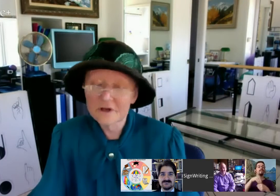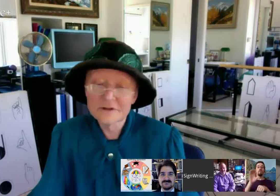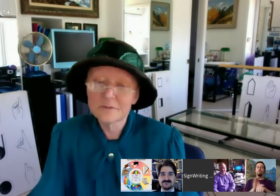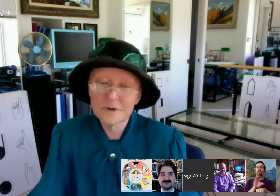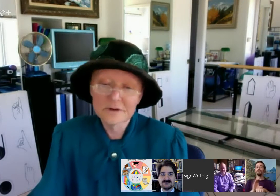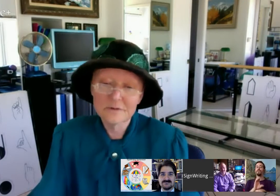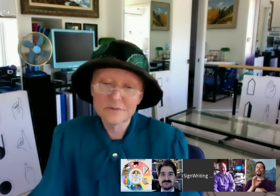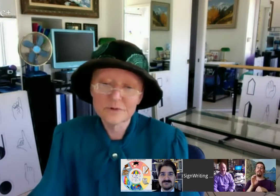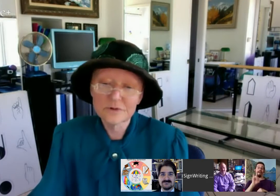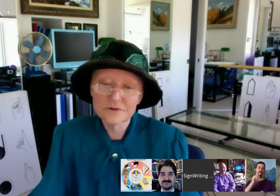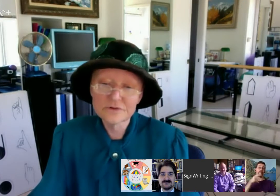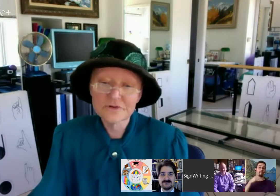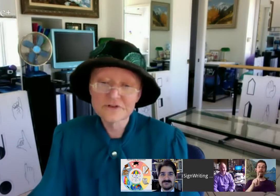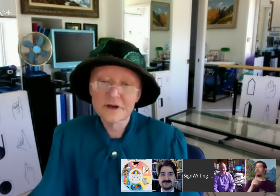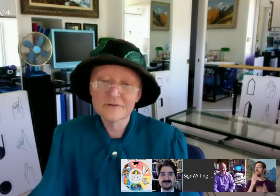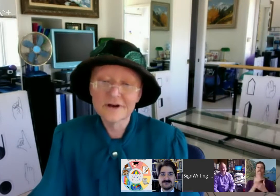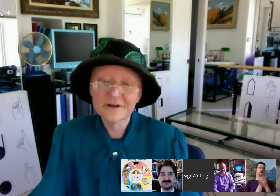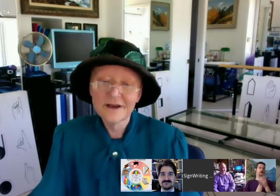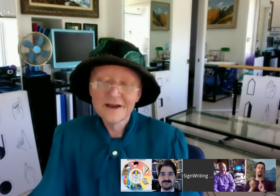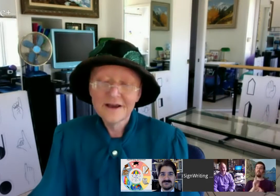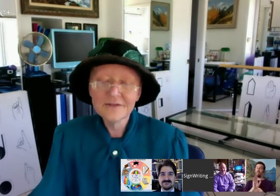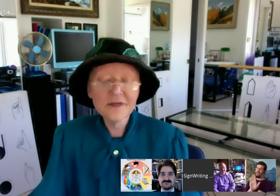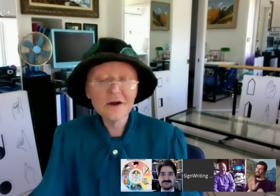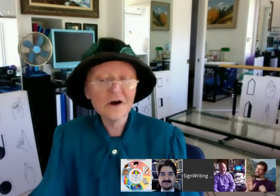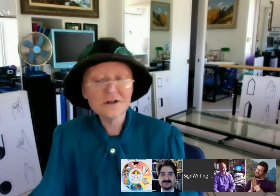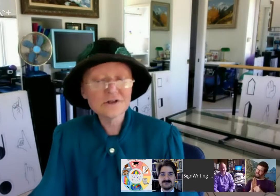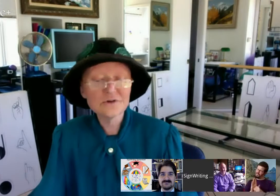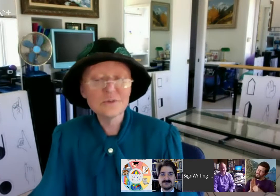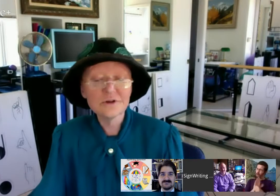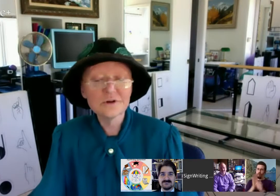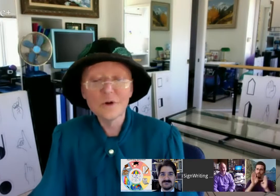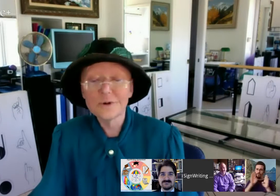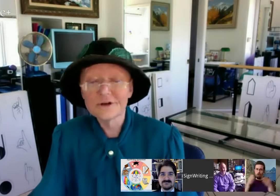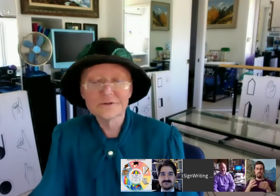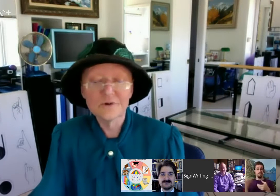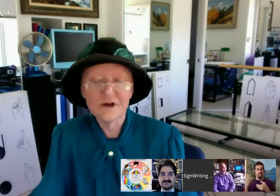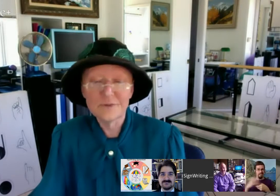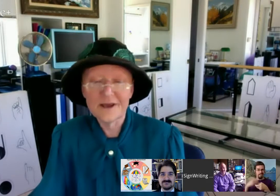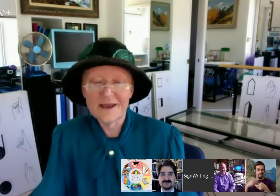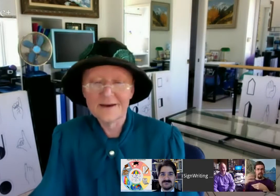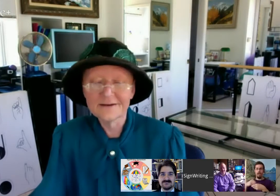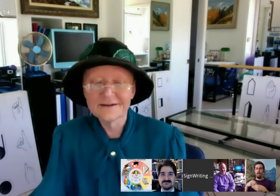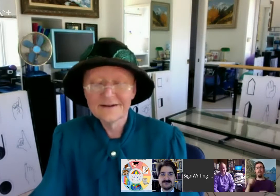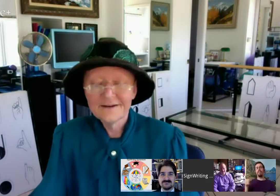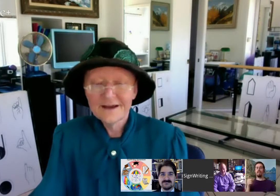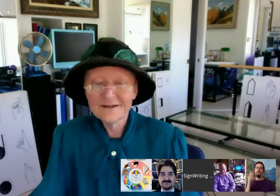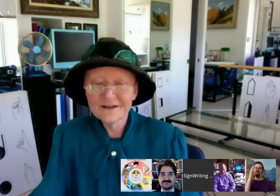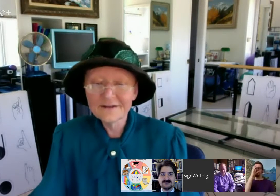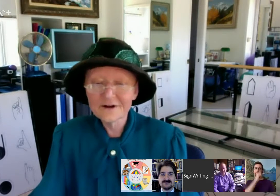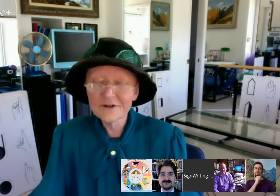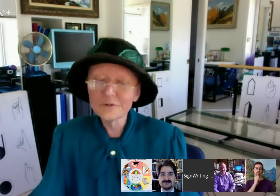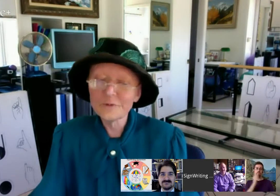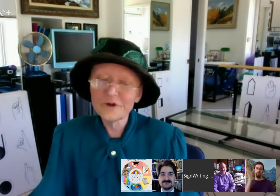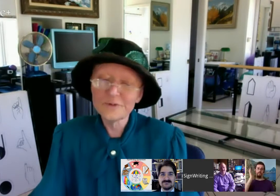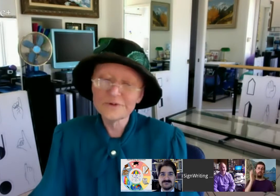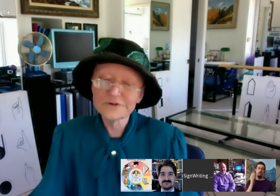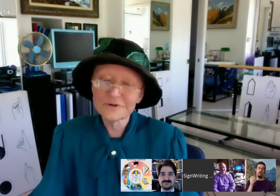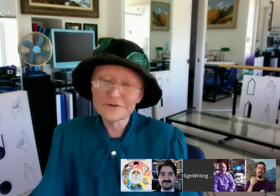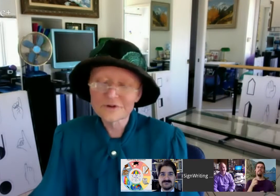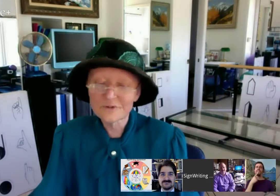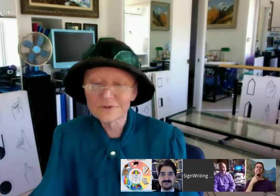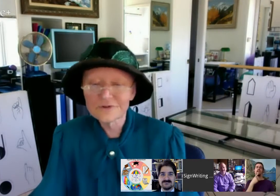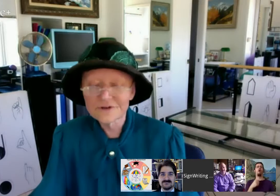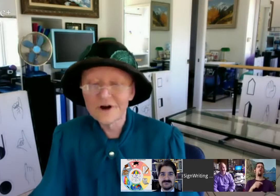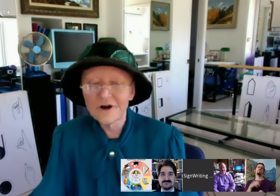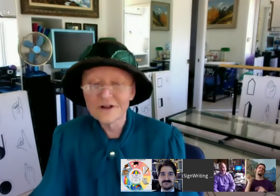some people do nothing but computer use of SignWriting, and they all assume that nobody could write by hand. And then there are other people